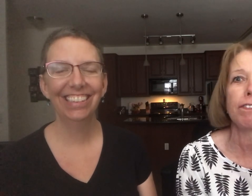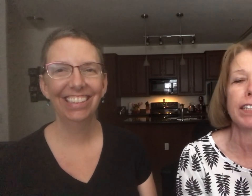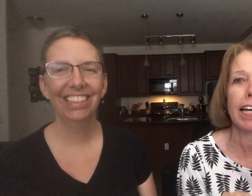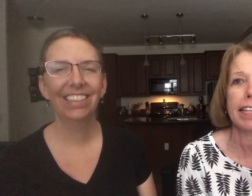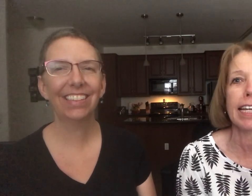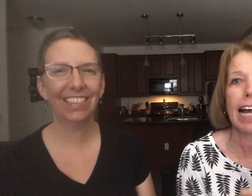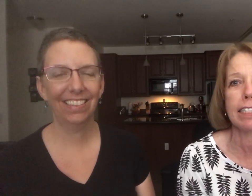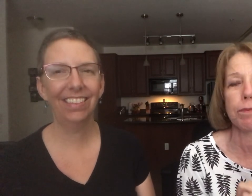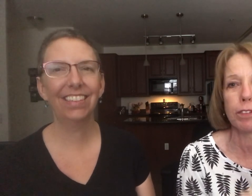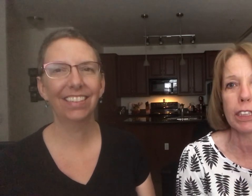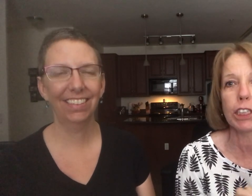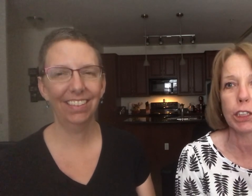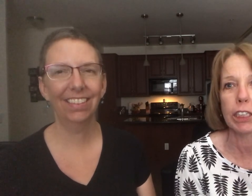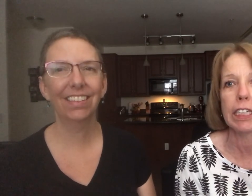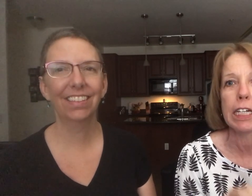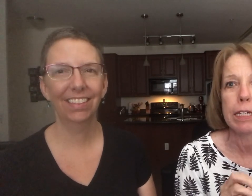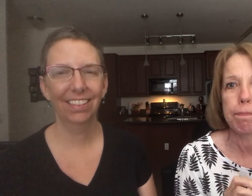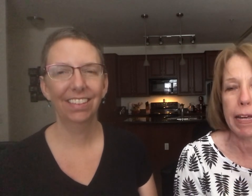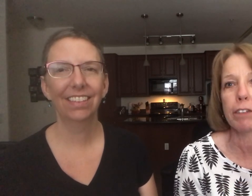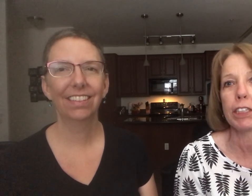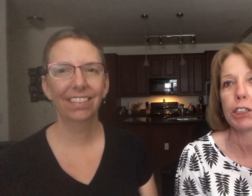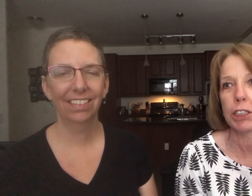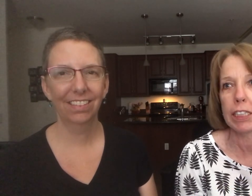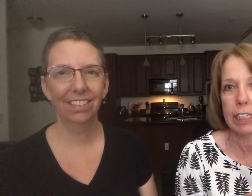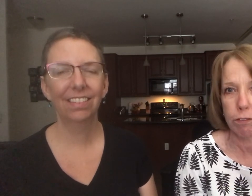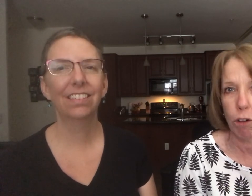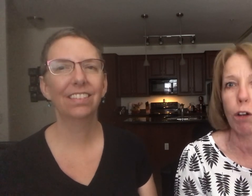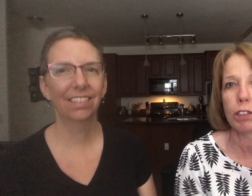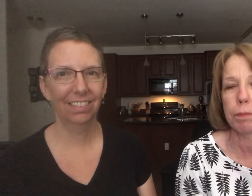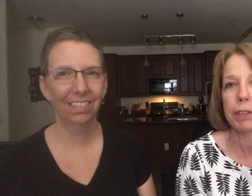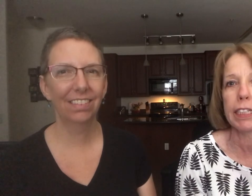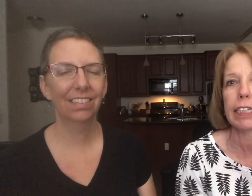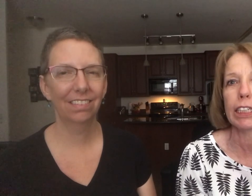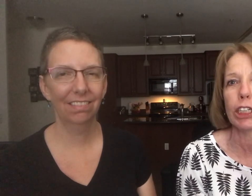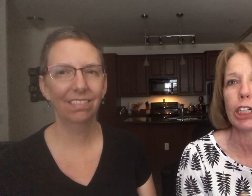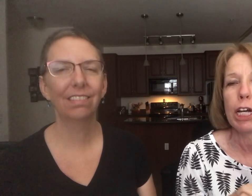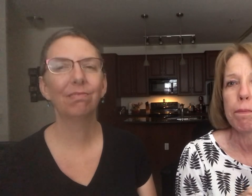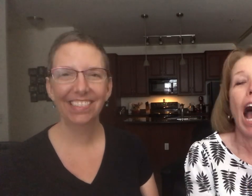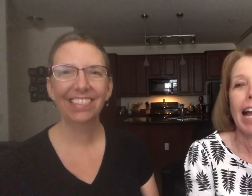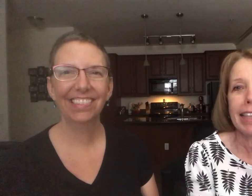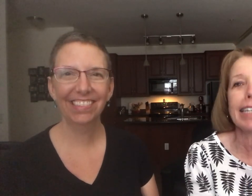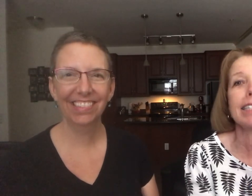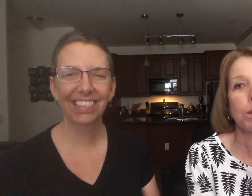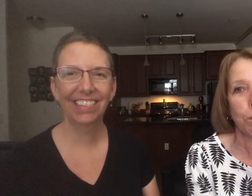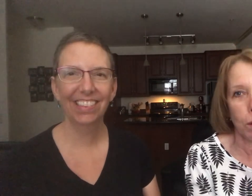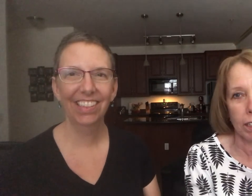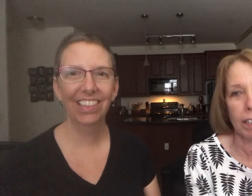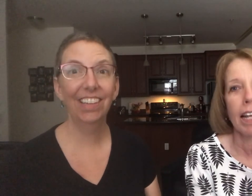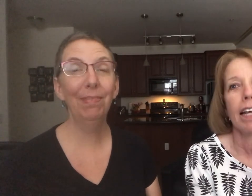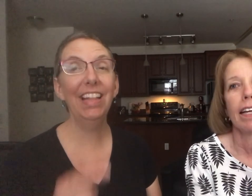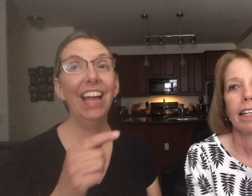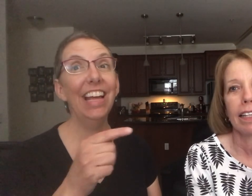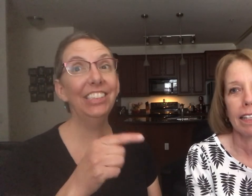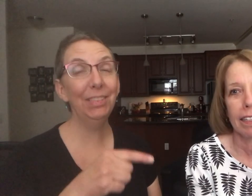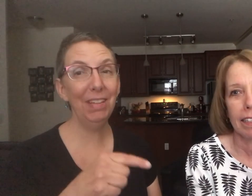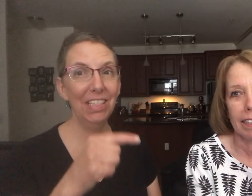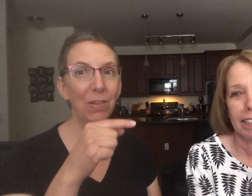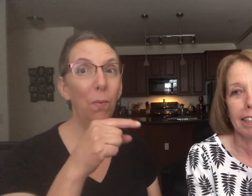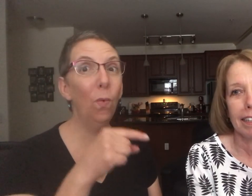Philadelphia, I think, has some really good bakery goods, rolls in particular. I think it's the water. By that, she means